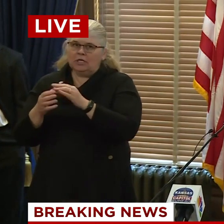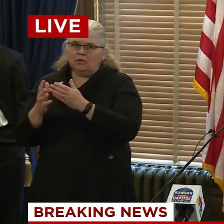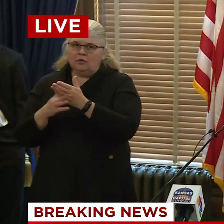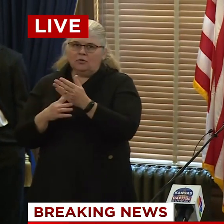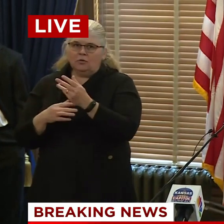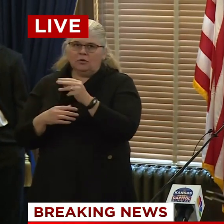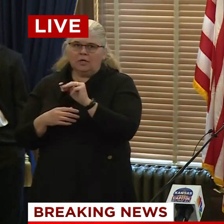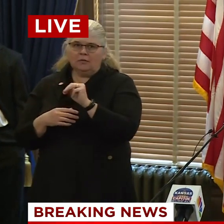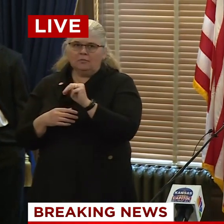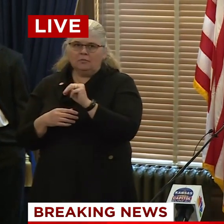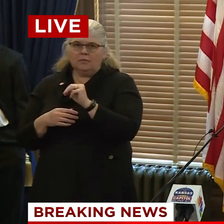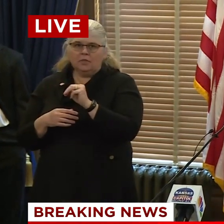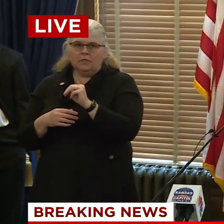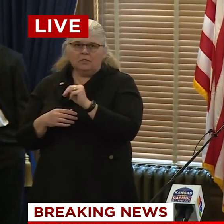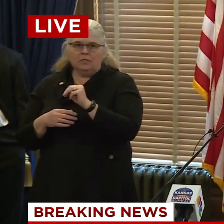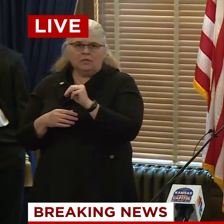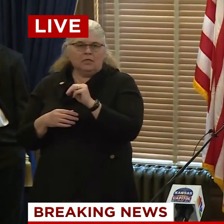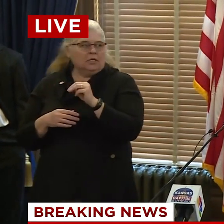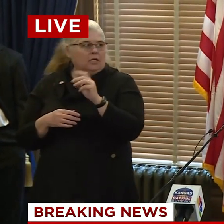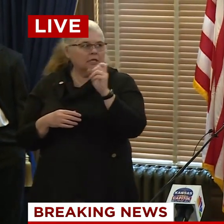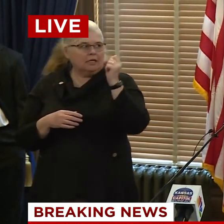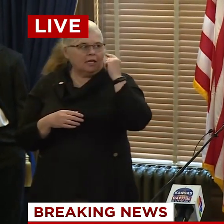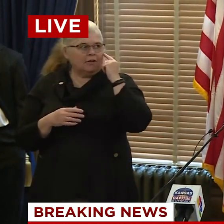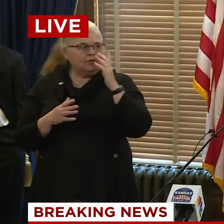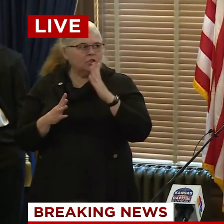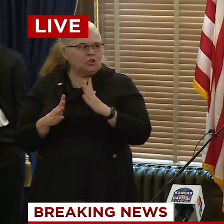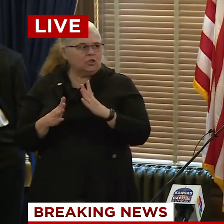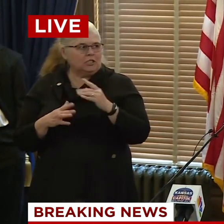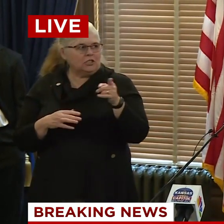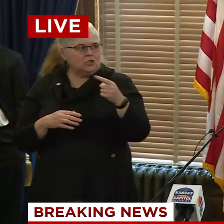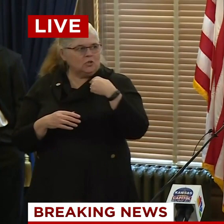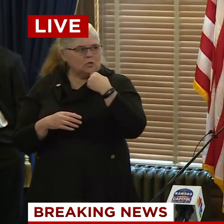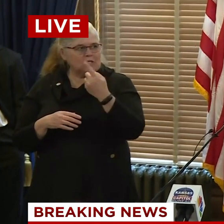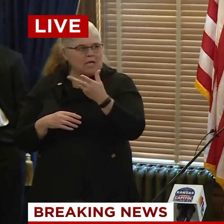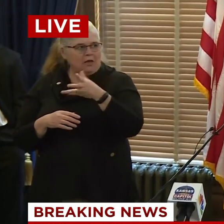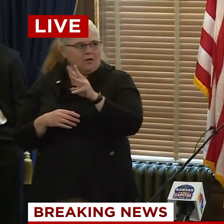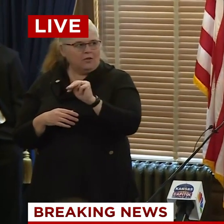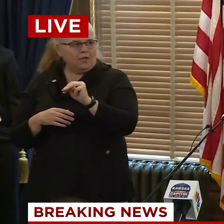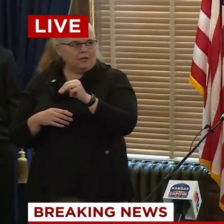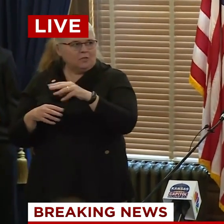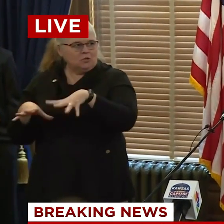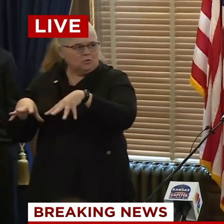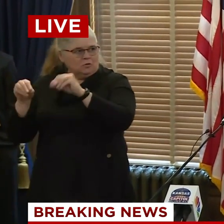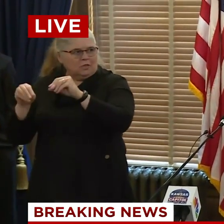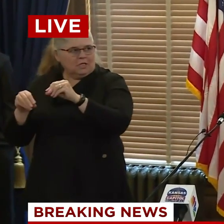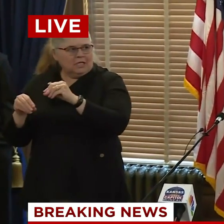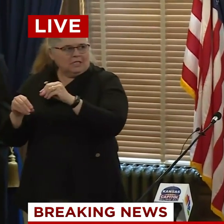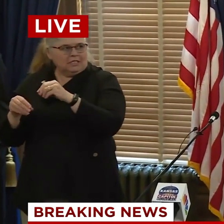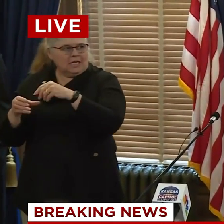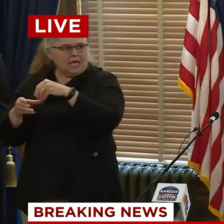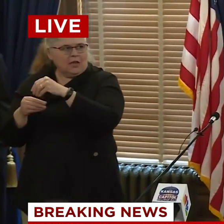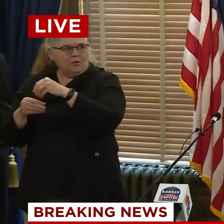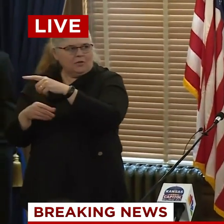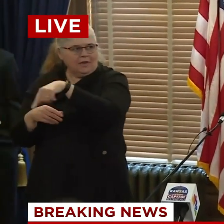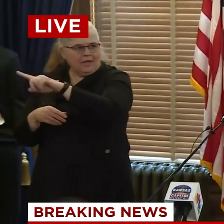did you tell them to turn the lights off out there? I was wondering if that's your way of helping out.